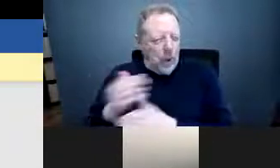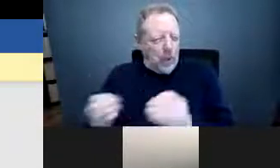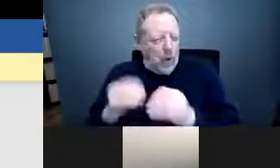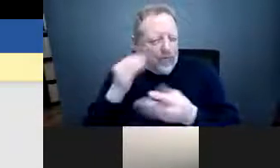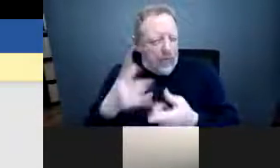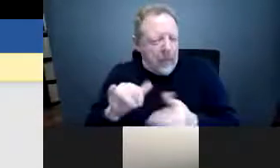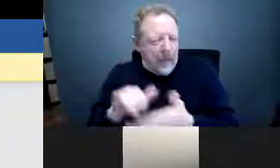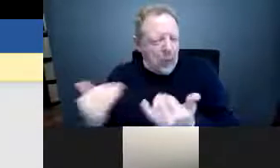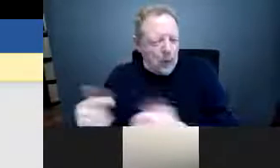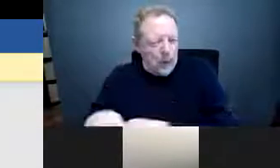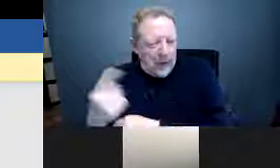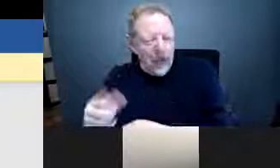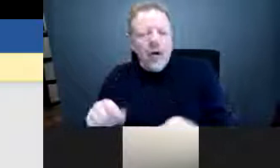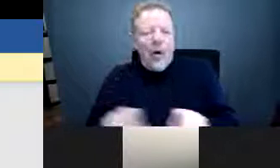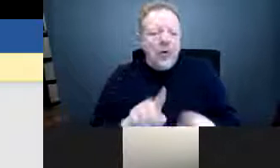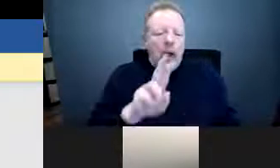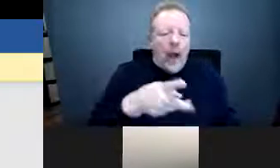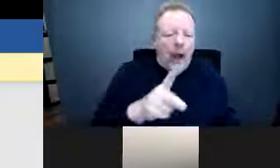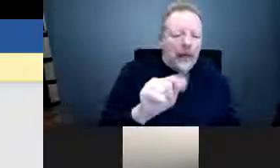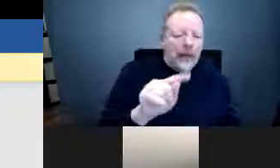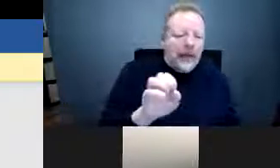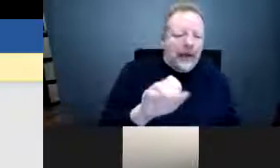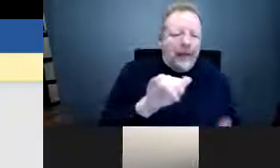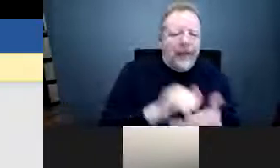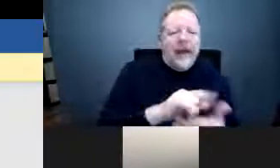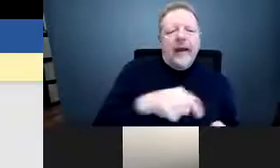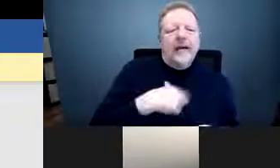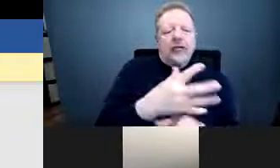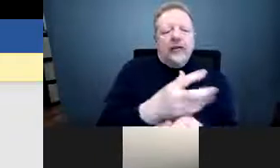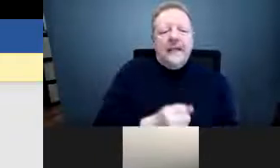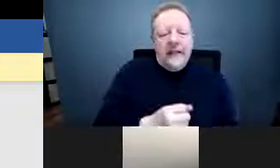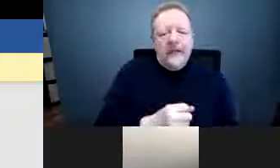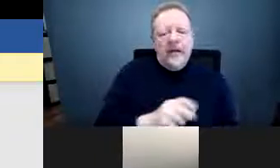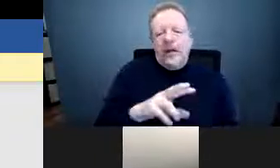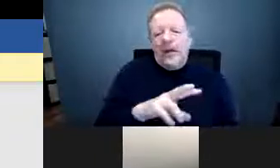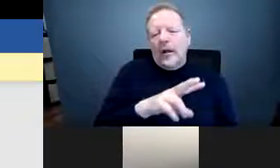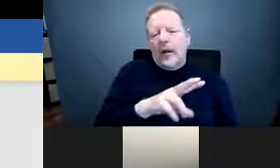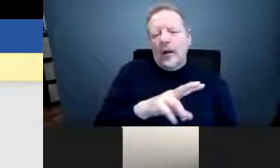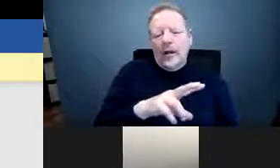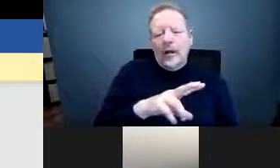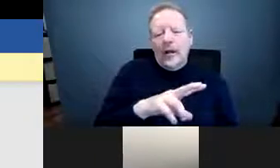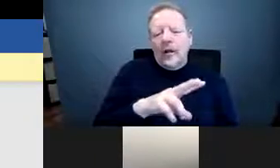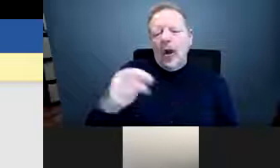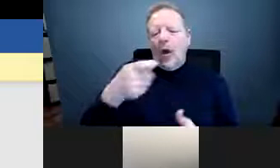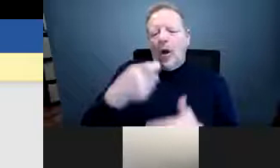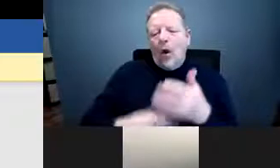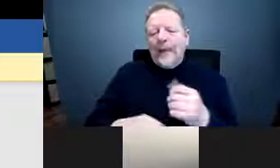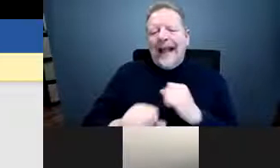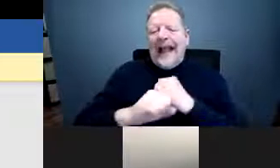And there was also an update that we received a no-cost extension related to the